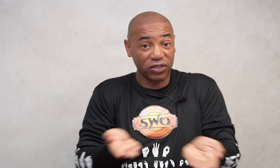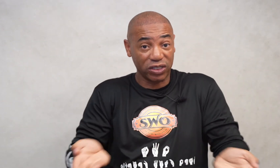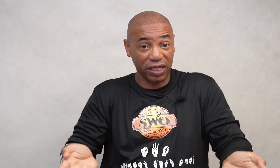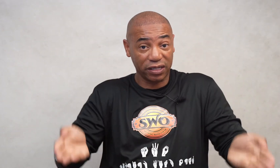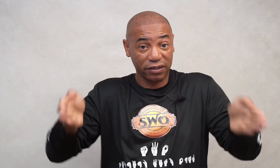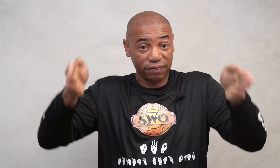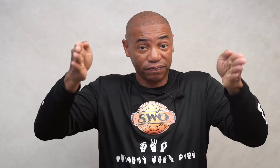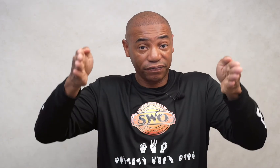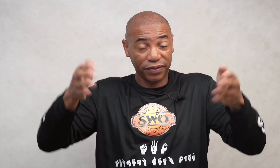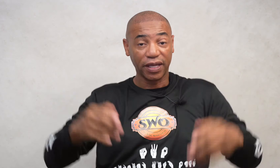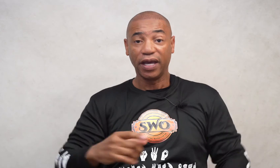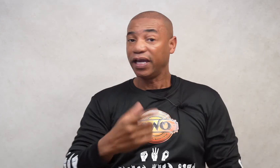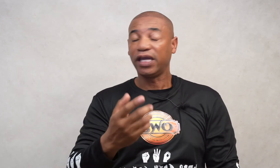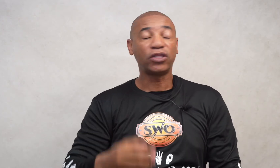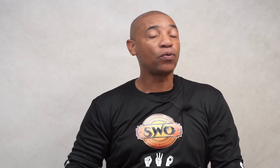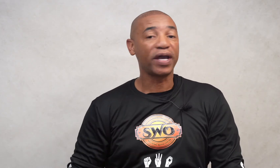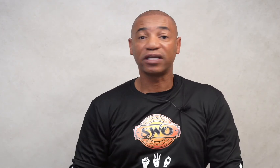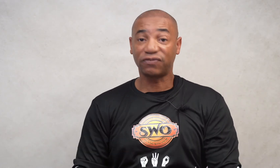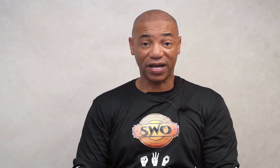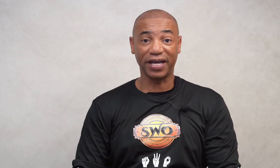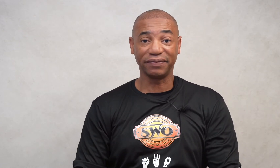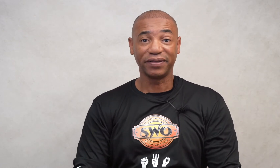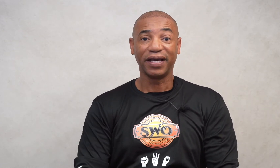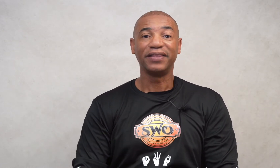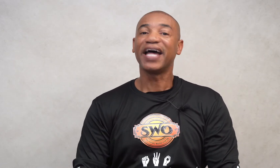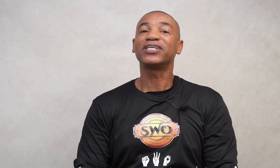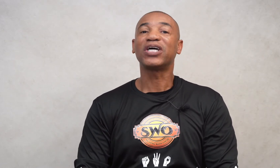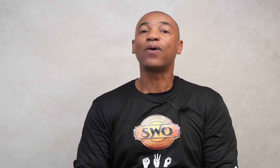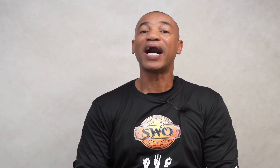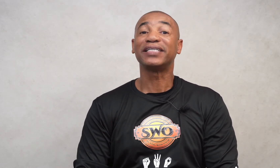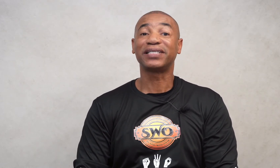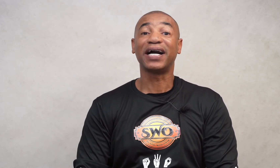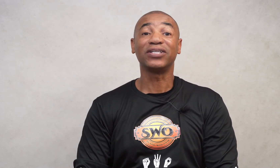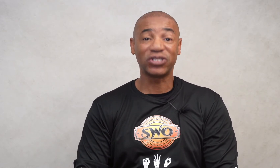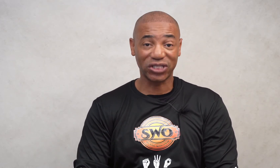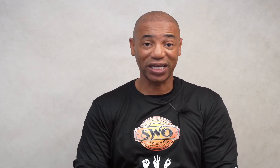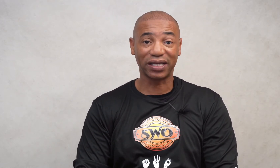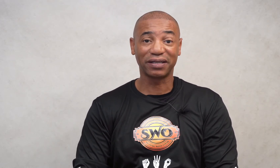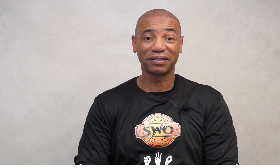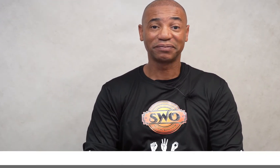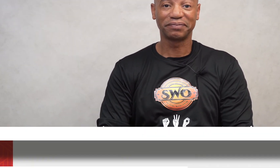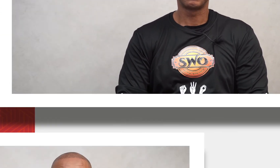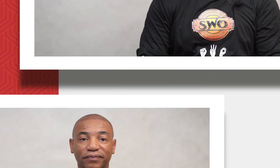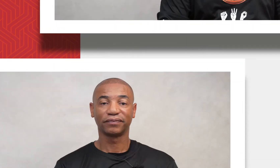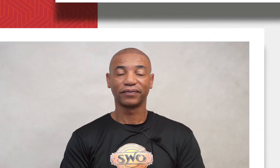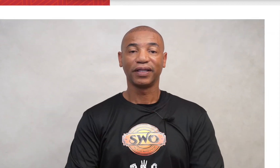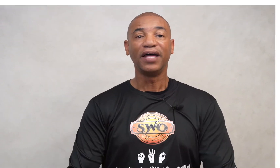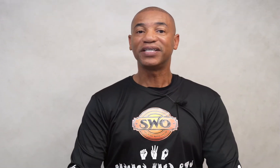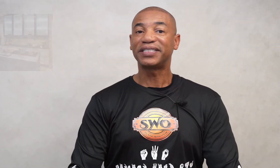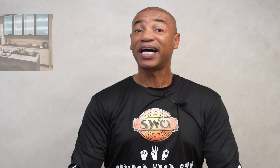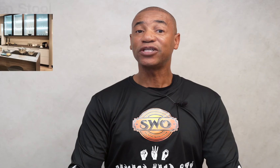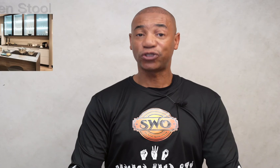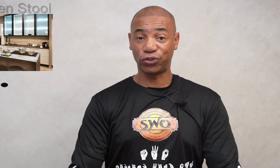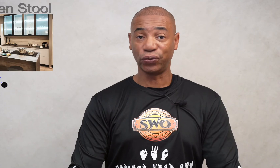sink. Either way is fine. That is how I sign sink. The sign stool.